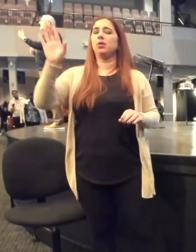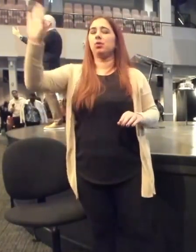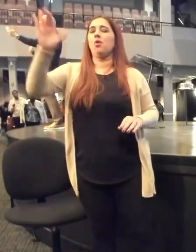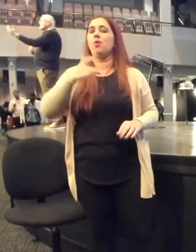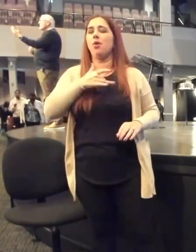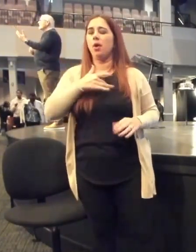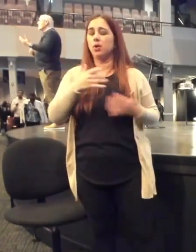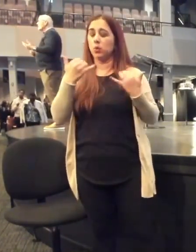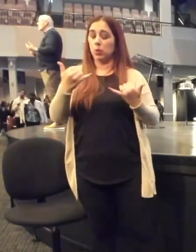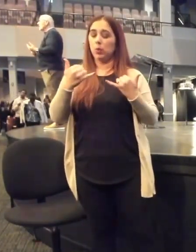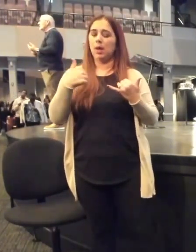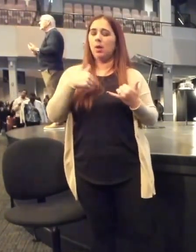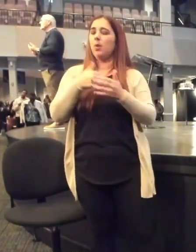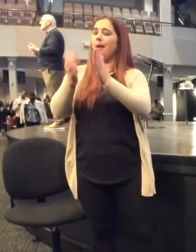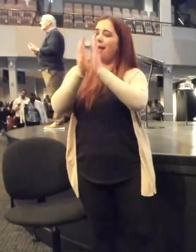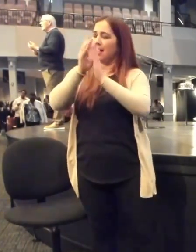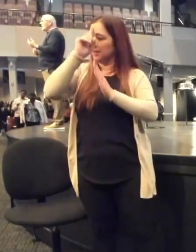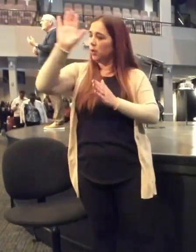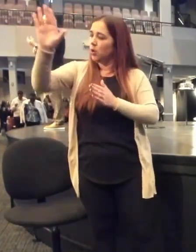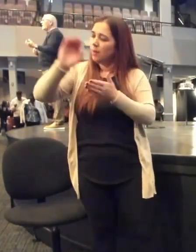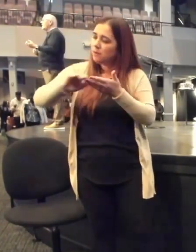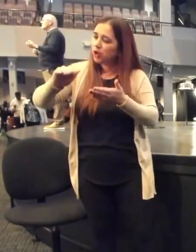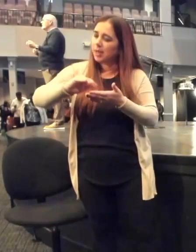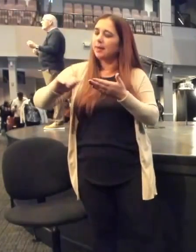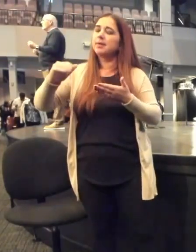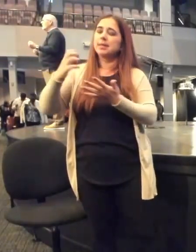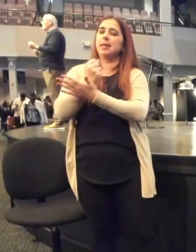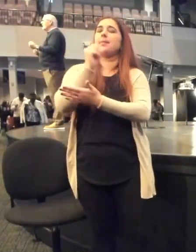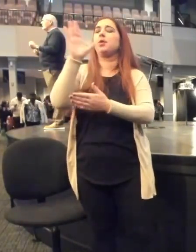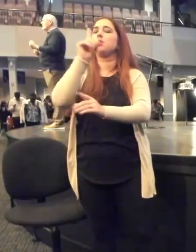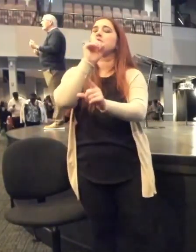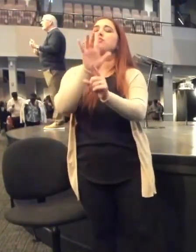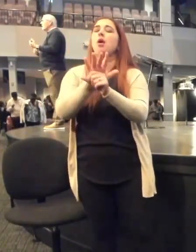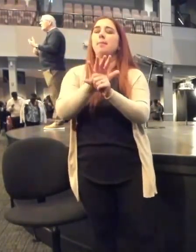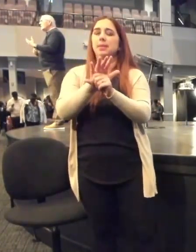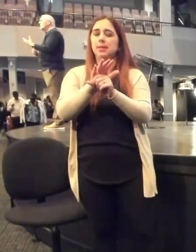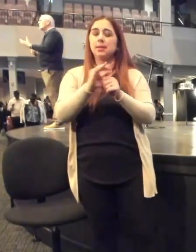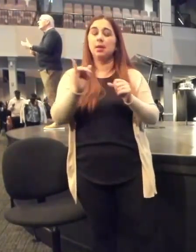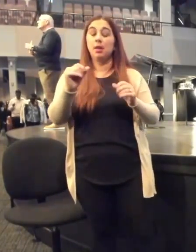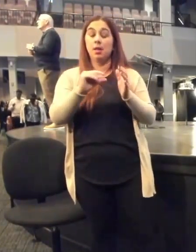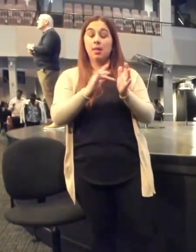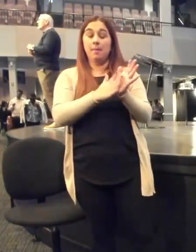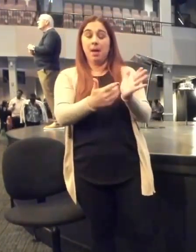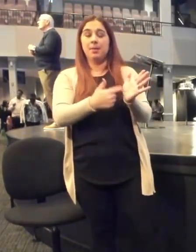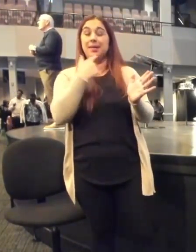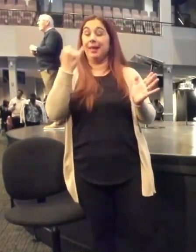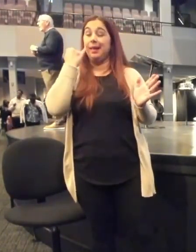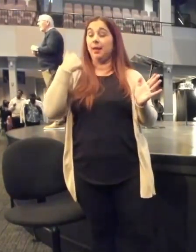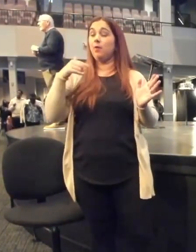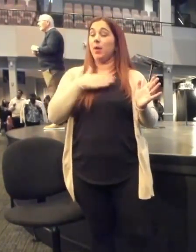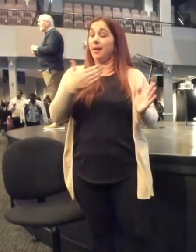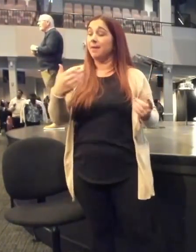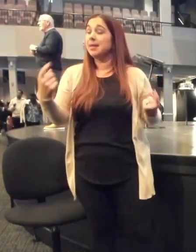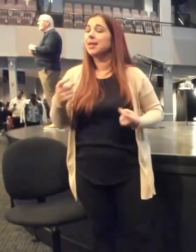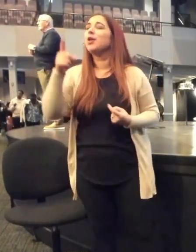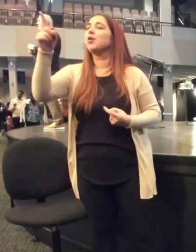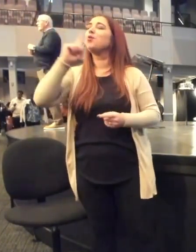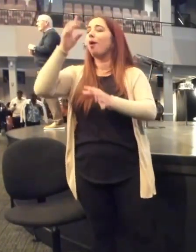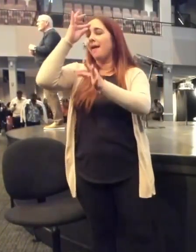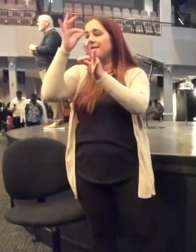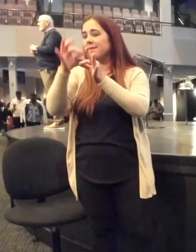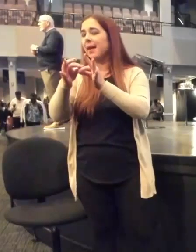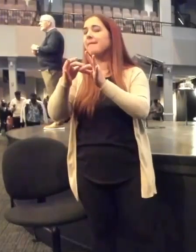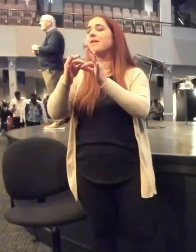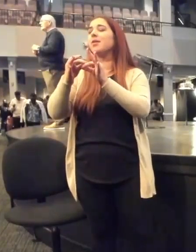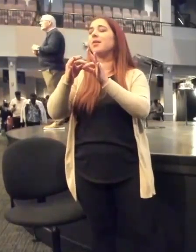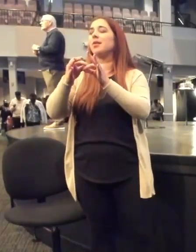today we come asking for your forgiveness, claiming the promise of your word that if we do confess our sins, that you are faithful to forgive